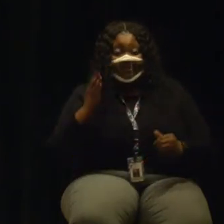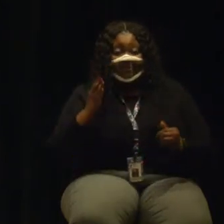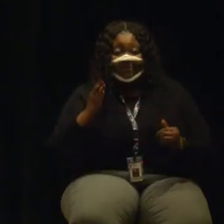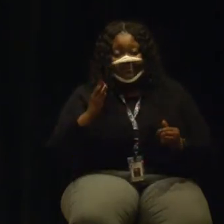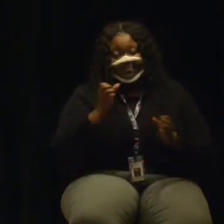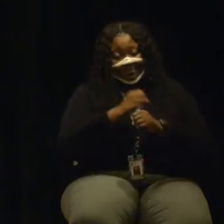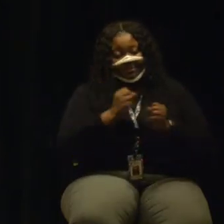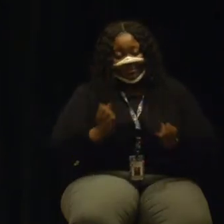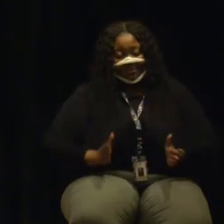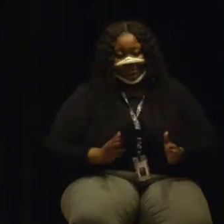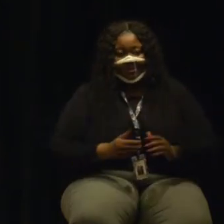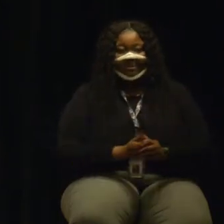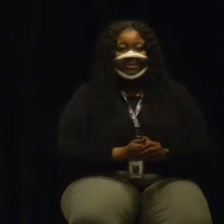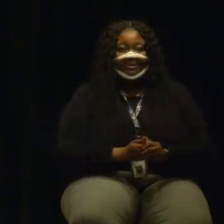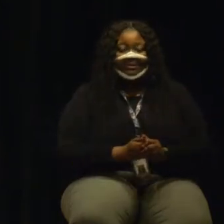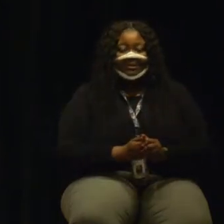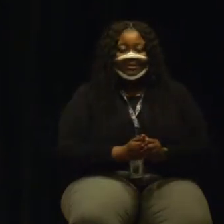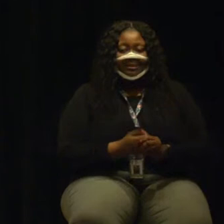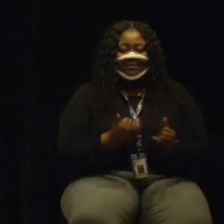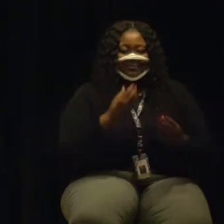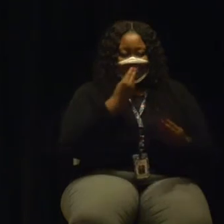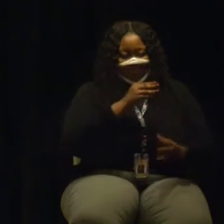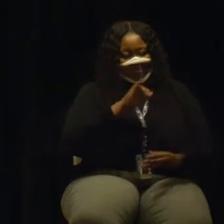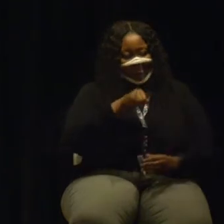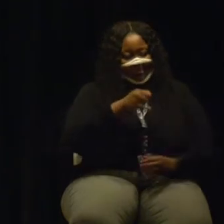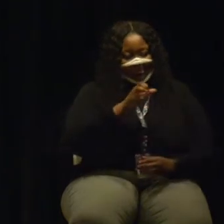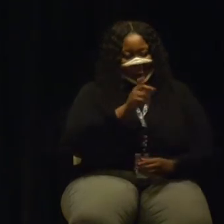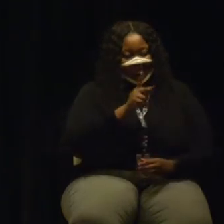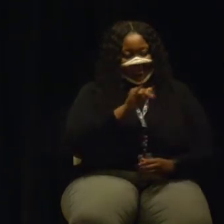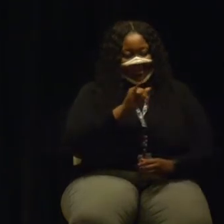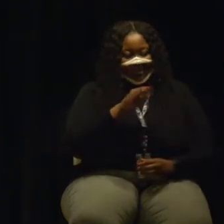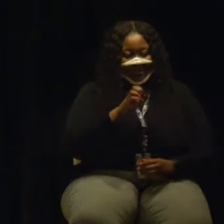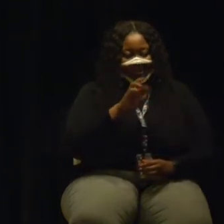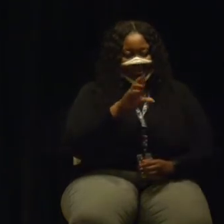they could turn the dollar on Jackie Robinson, then they let us in, then suddenly we could